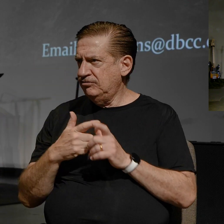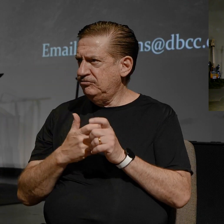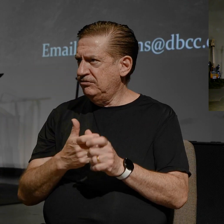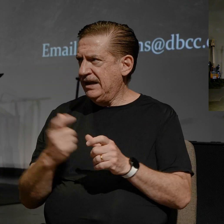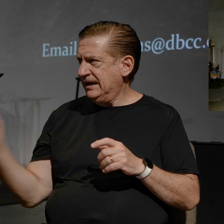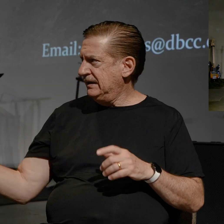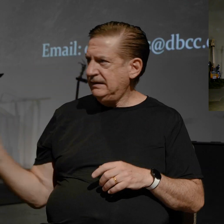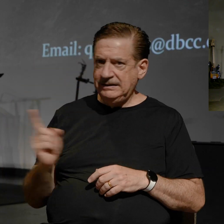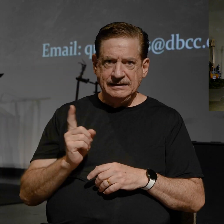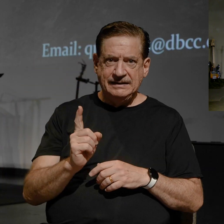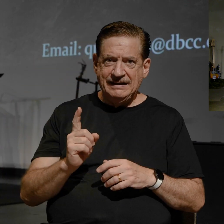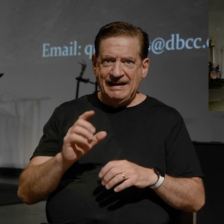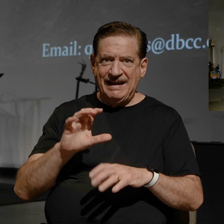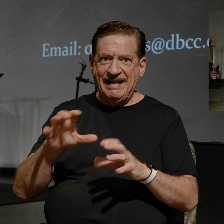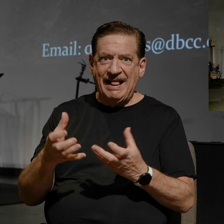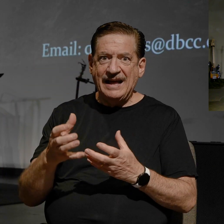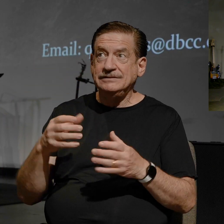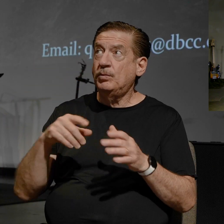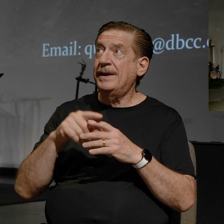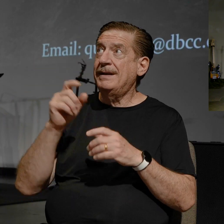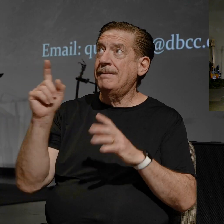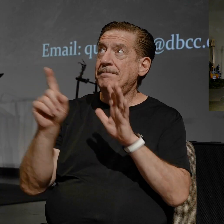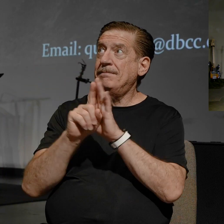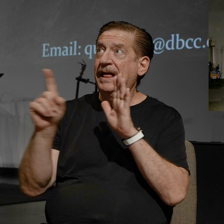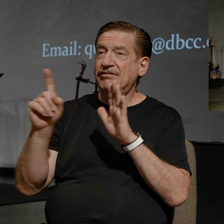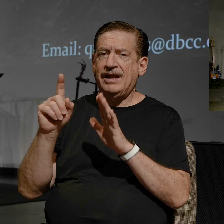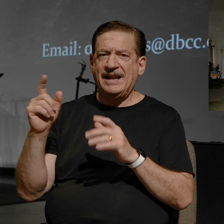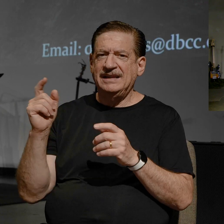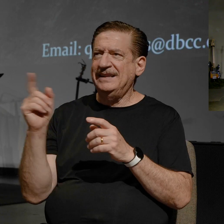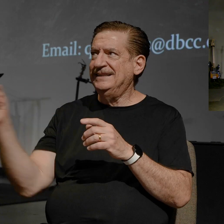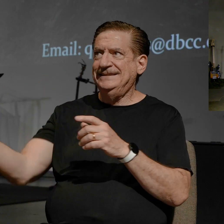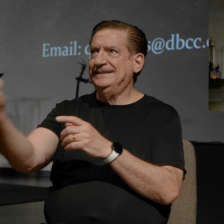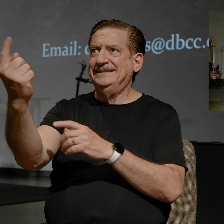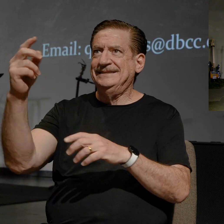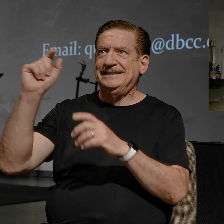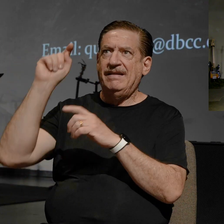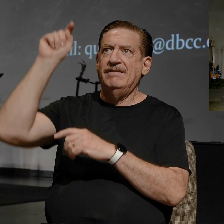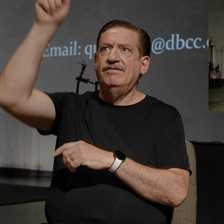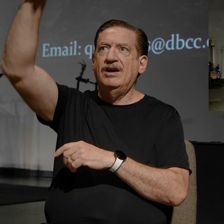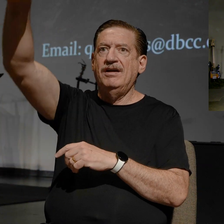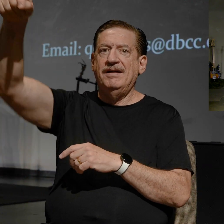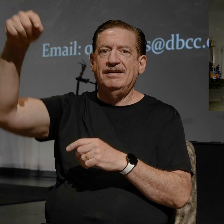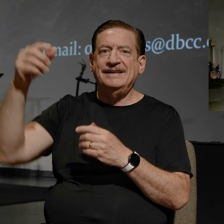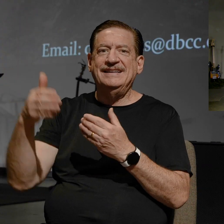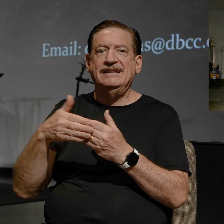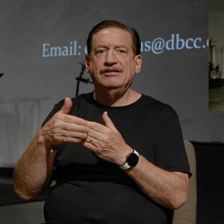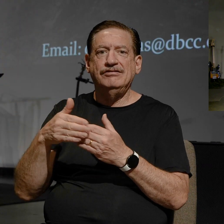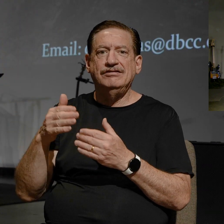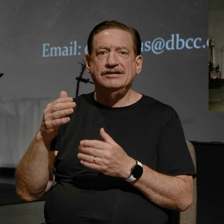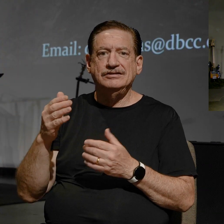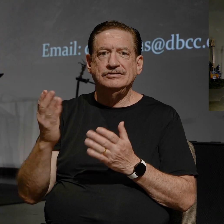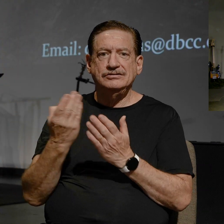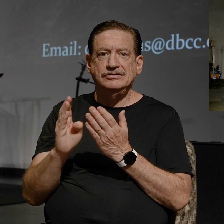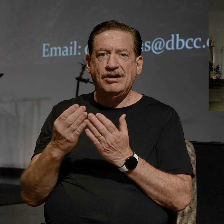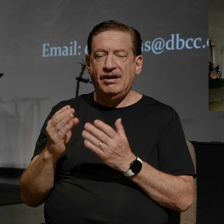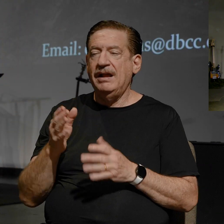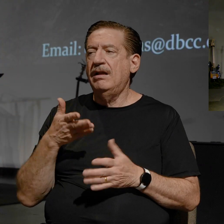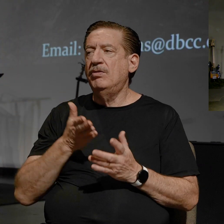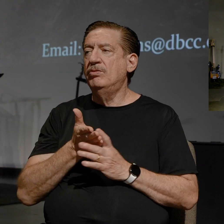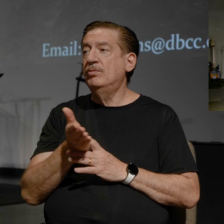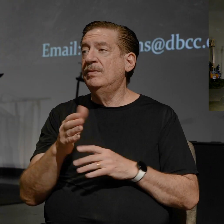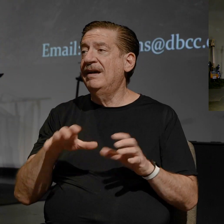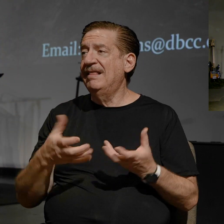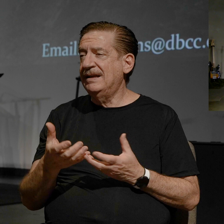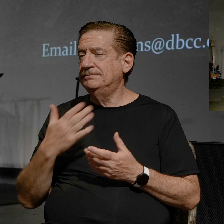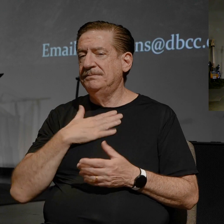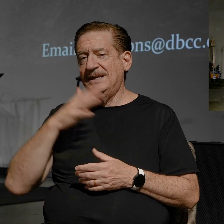class right as the bell rang and sat in the far back corner next to the back door. And throughout the class, my dad told